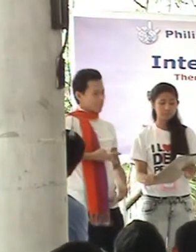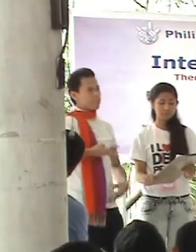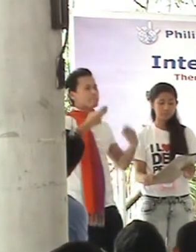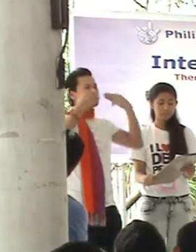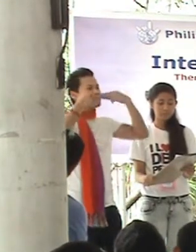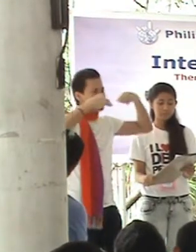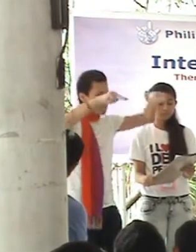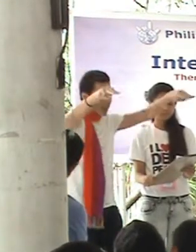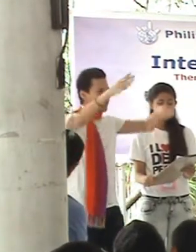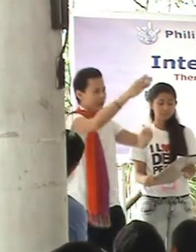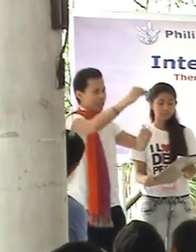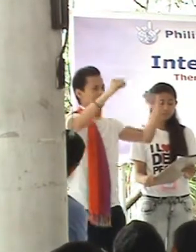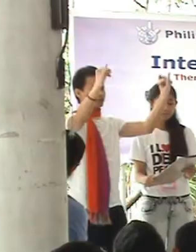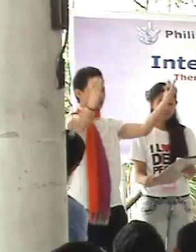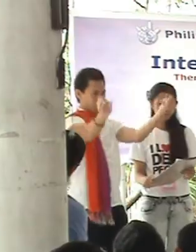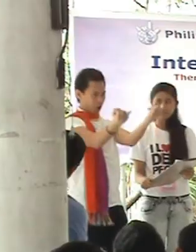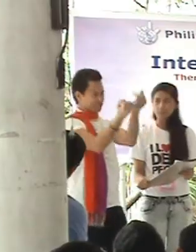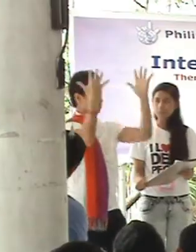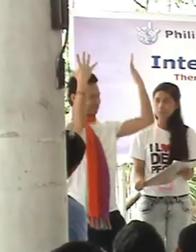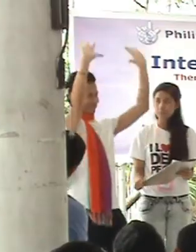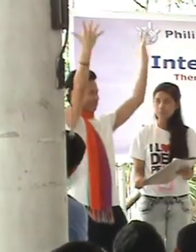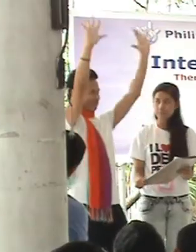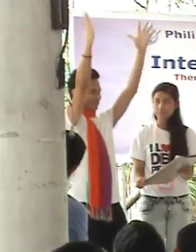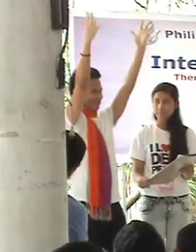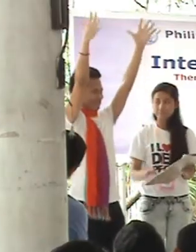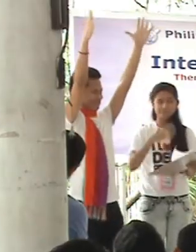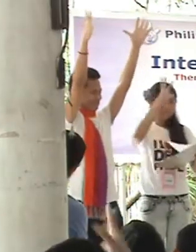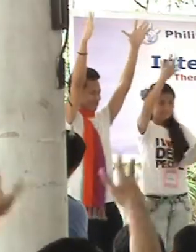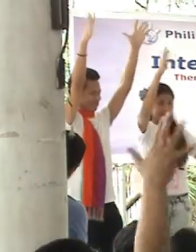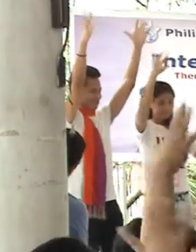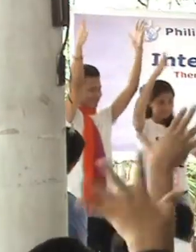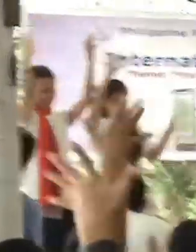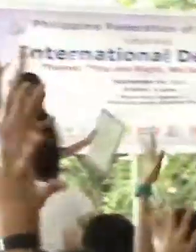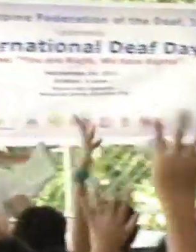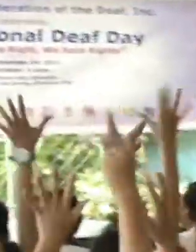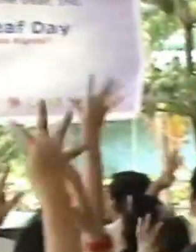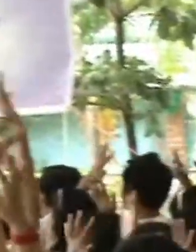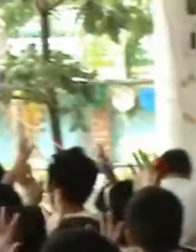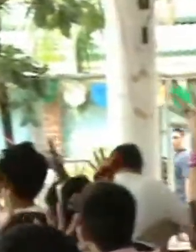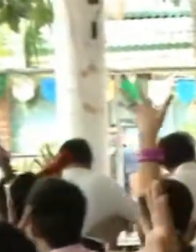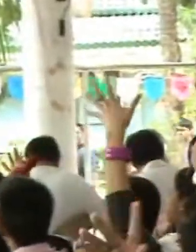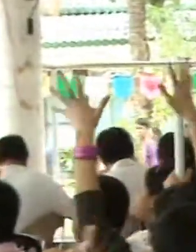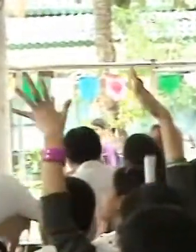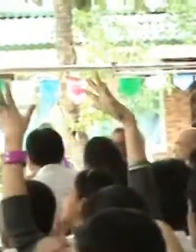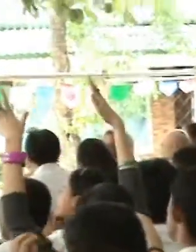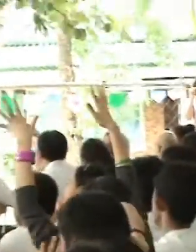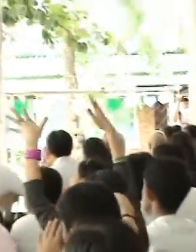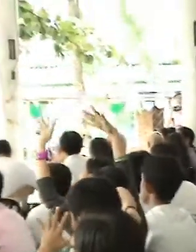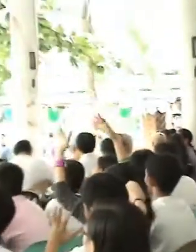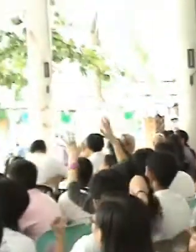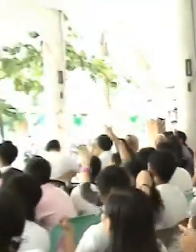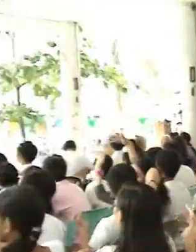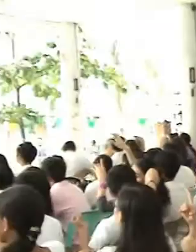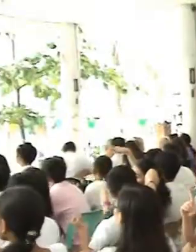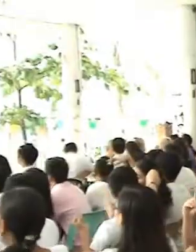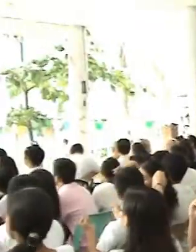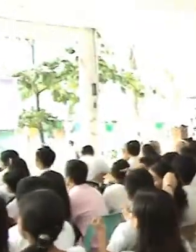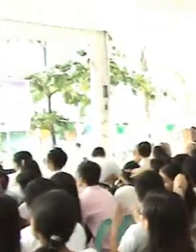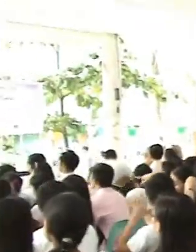So he'll be giving the opening remarks and also sharing message for the International Day. Here he is. Let's give you a round of